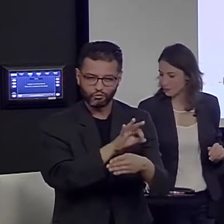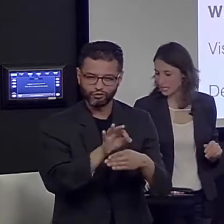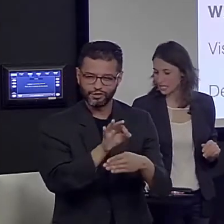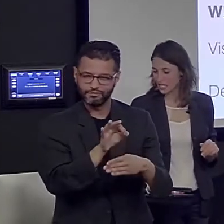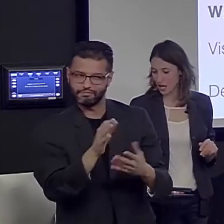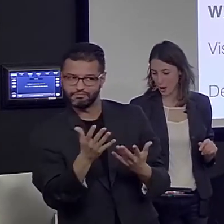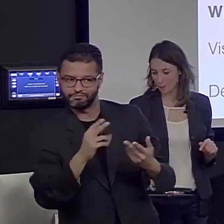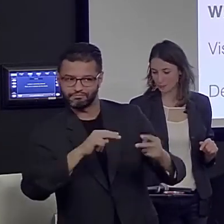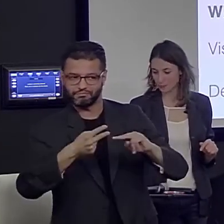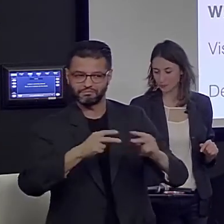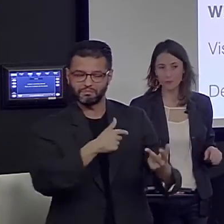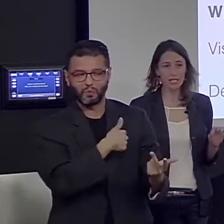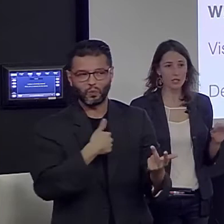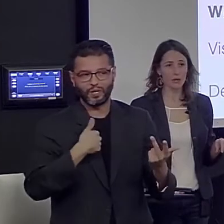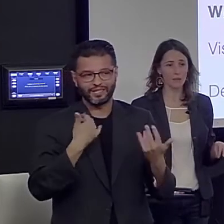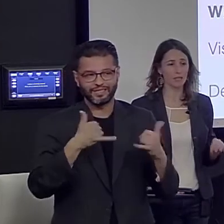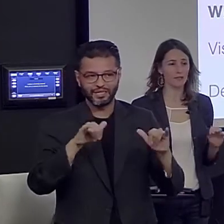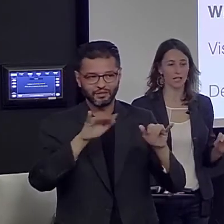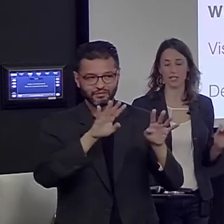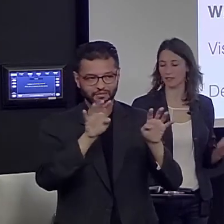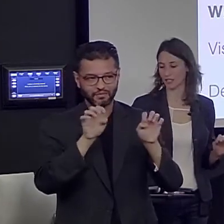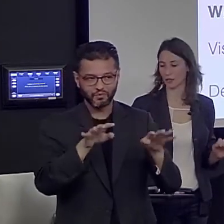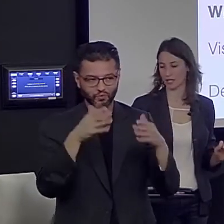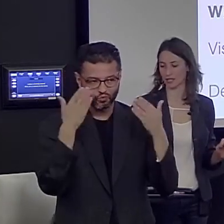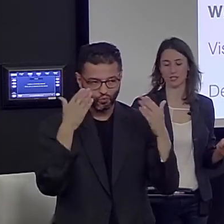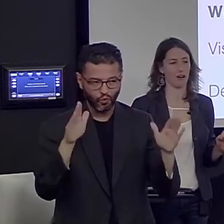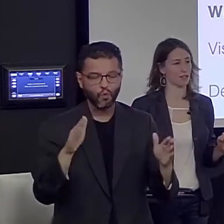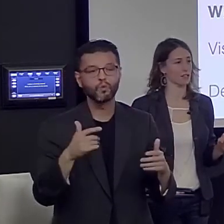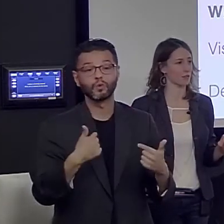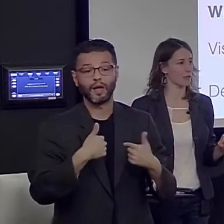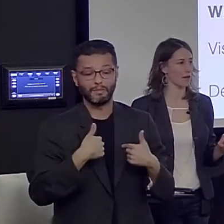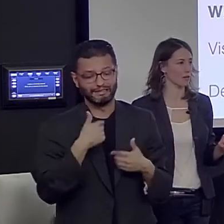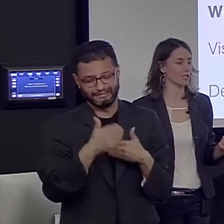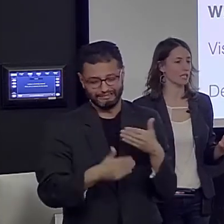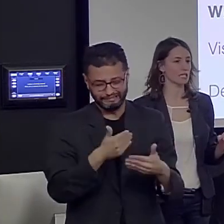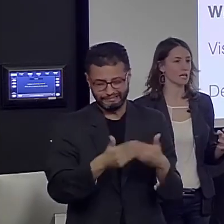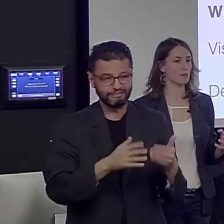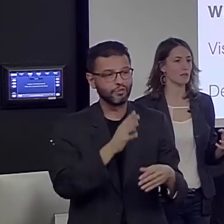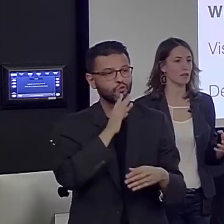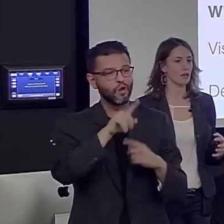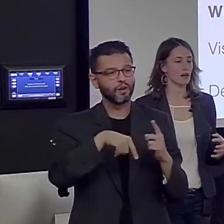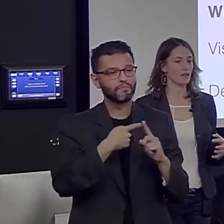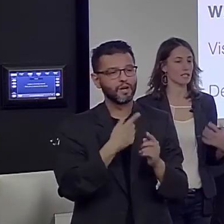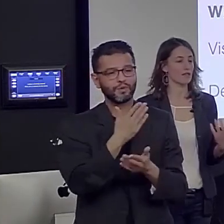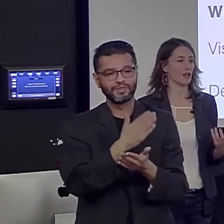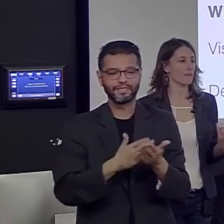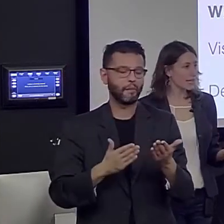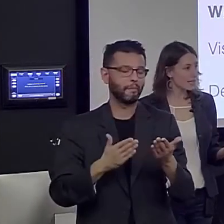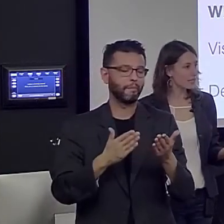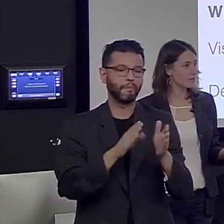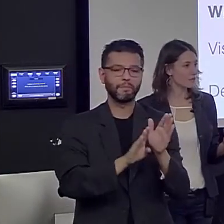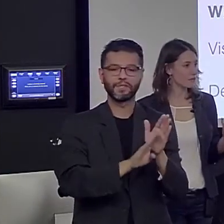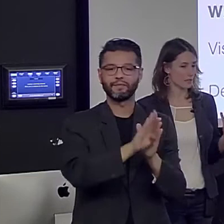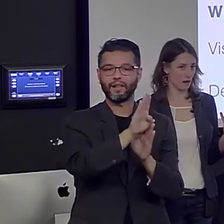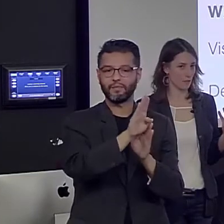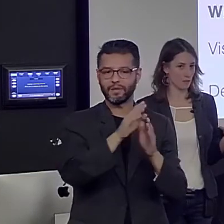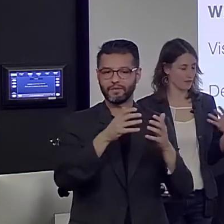yet. So I'm going to very, very quickly talk a little bit about some of the